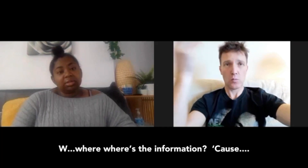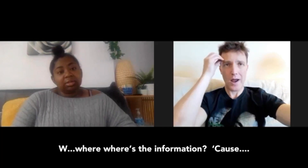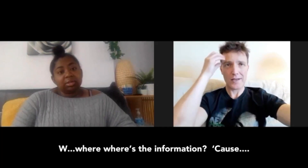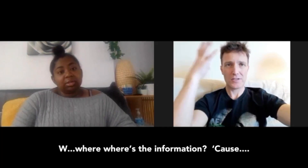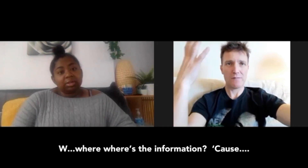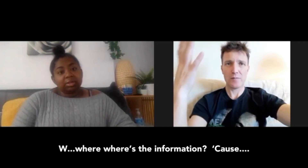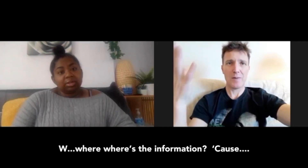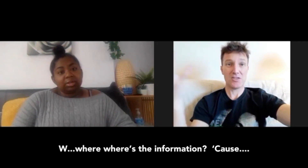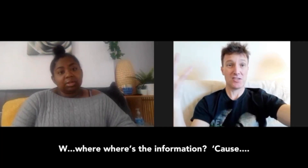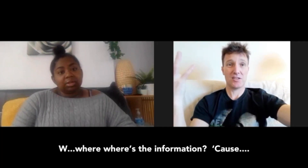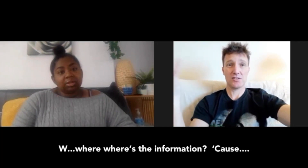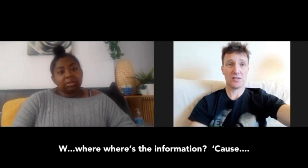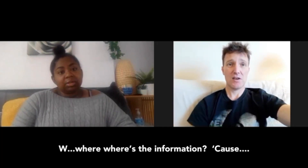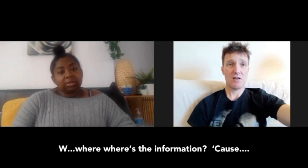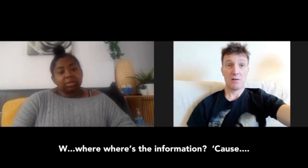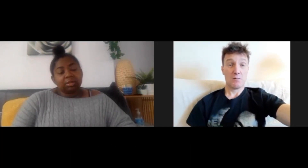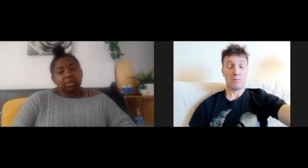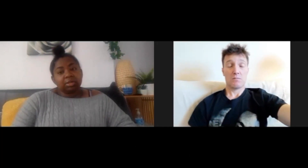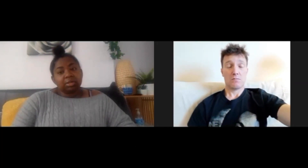Where's the information? Because